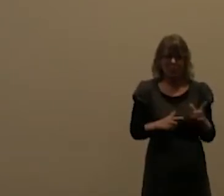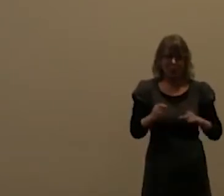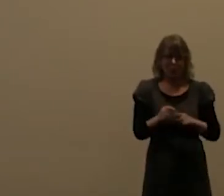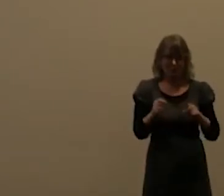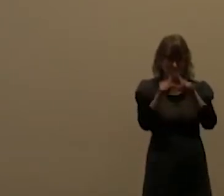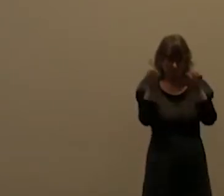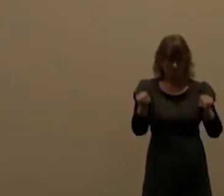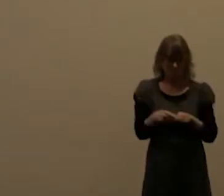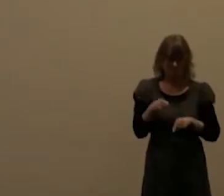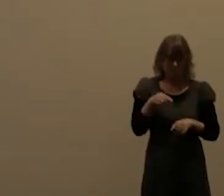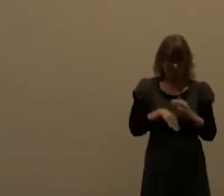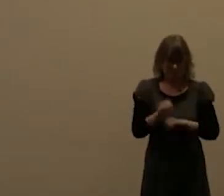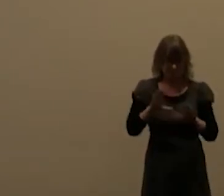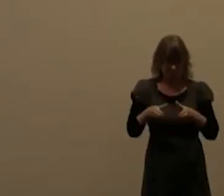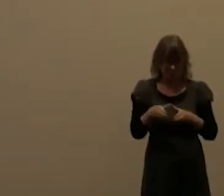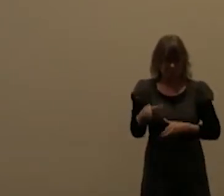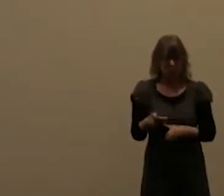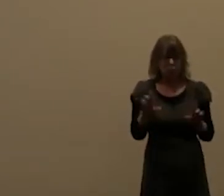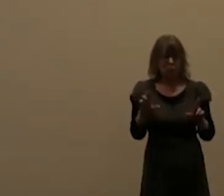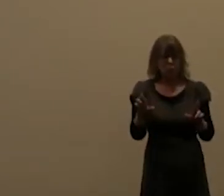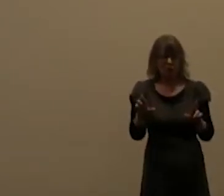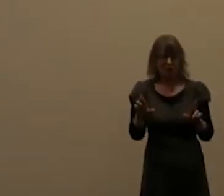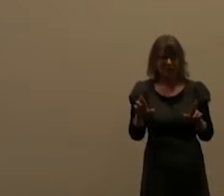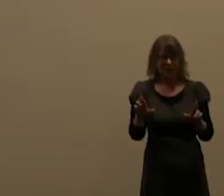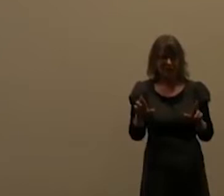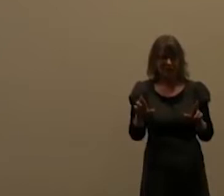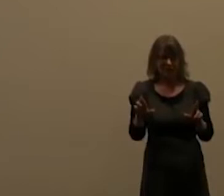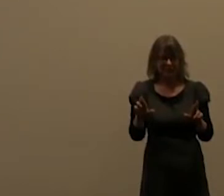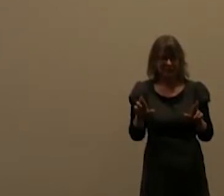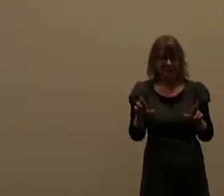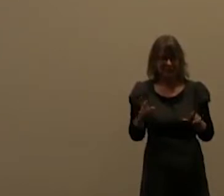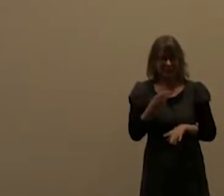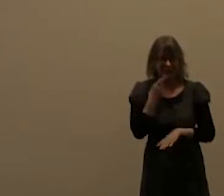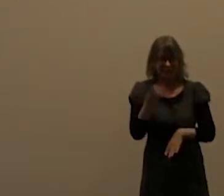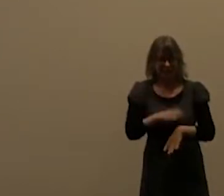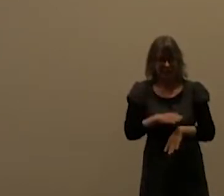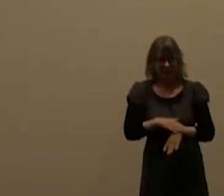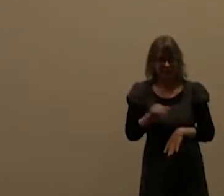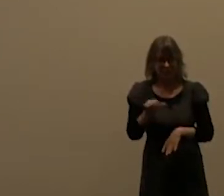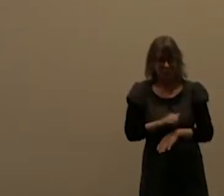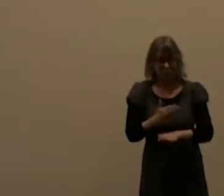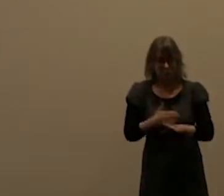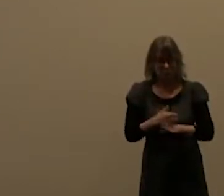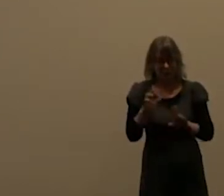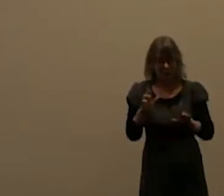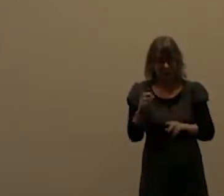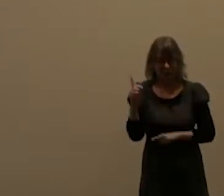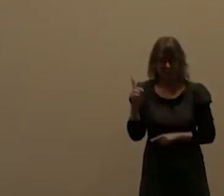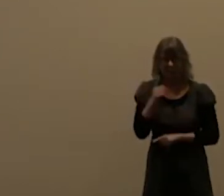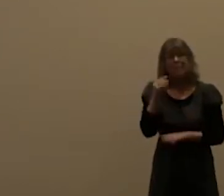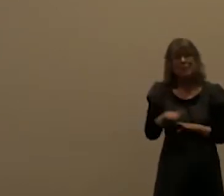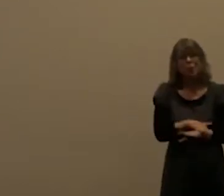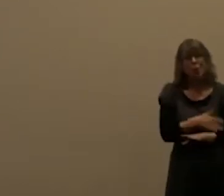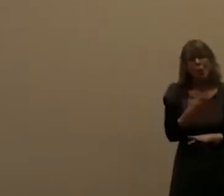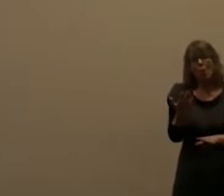baked right here into Teams. So hopefully second time's a charm again. Now that is one thing I'll say about, you know, Dataverse for Teams. It can be a little slower